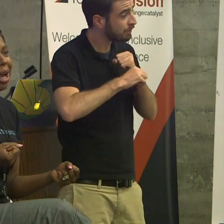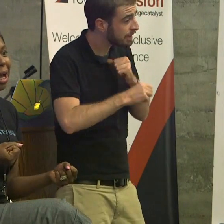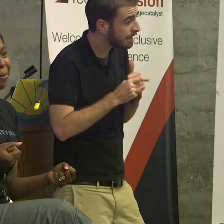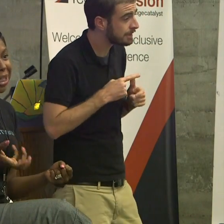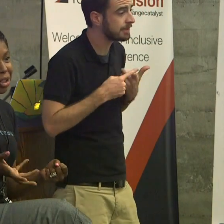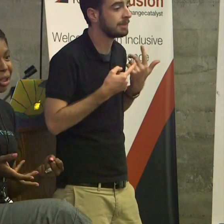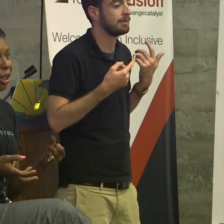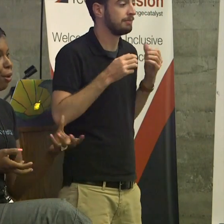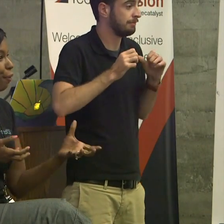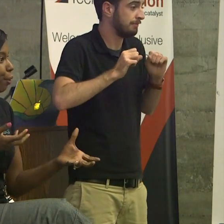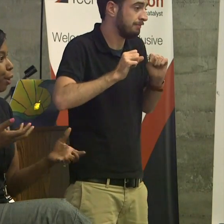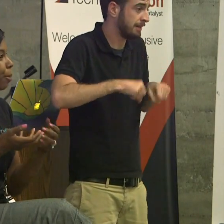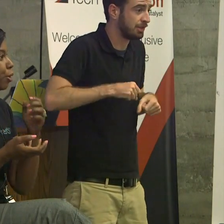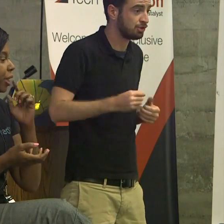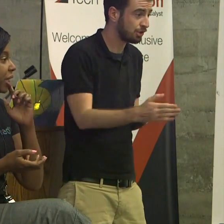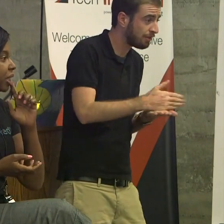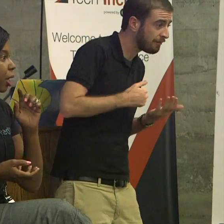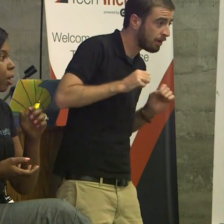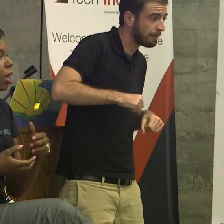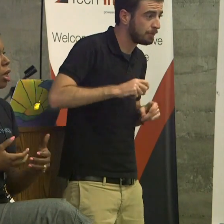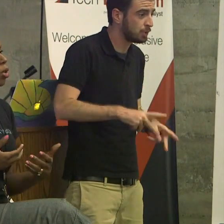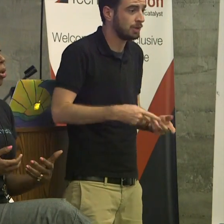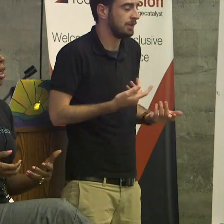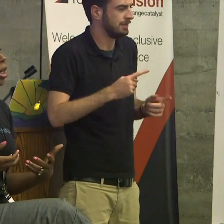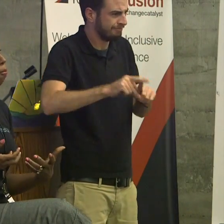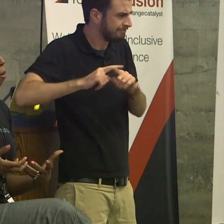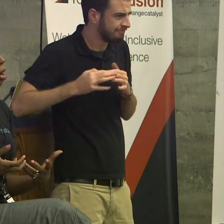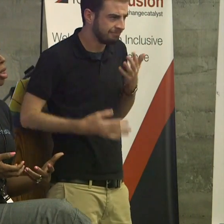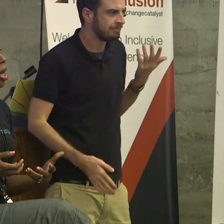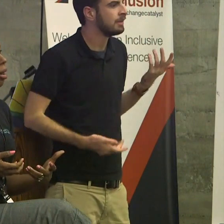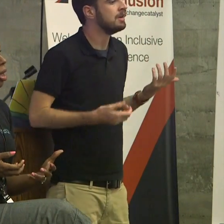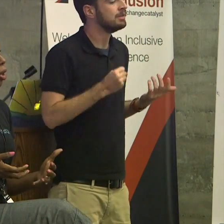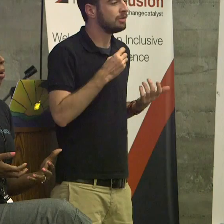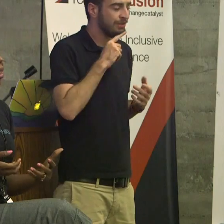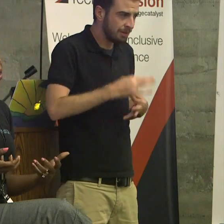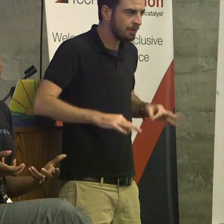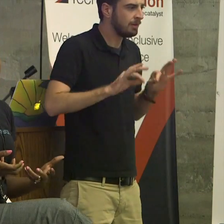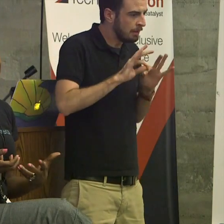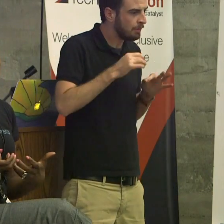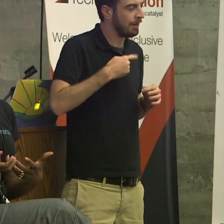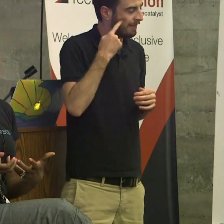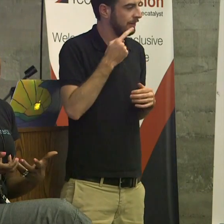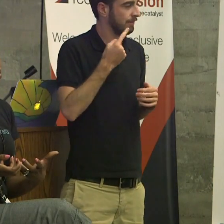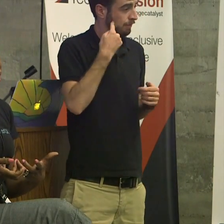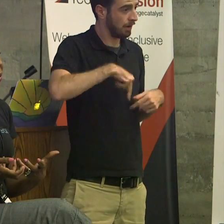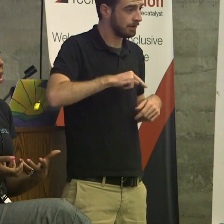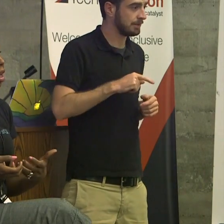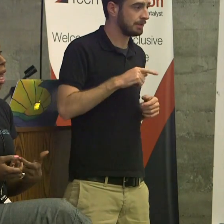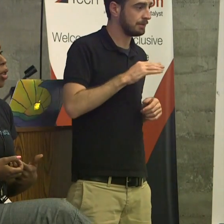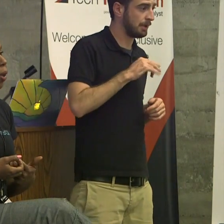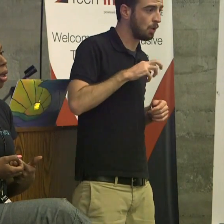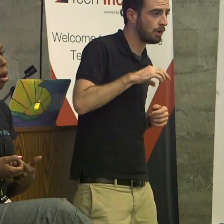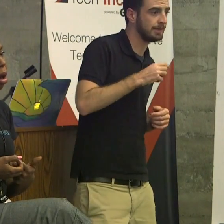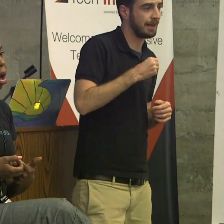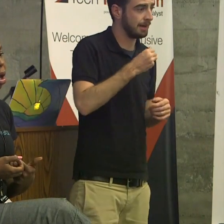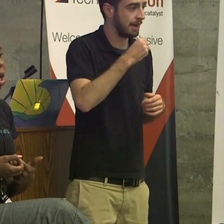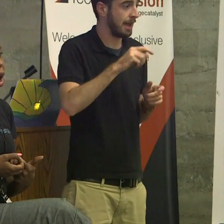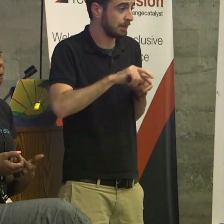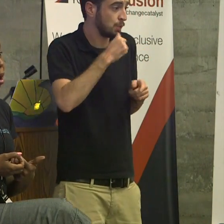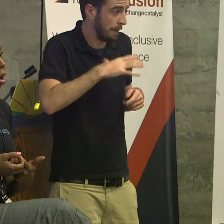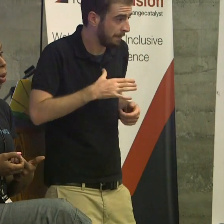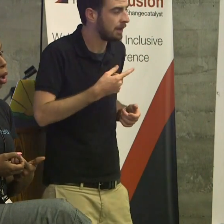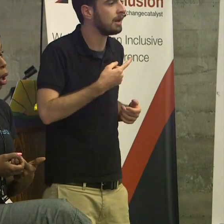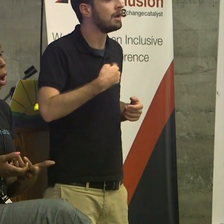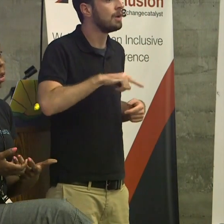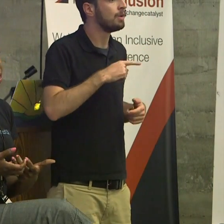advertising, potentially revenue opportunities, et cetera. So it's important, I think, you know, as minorities and as women, as we are